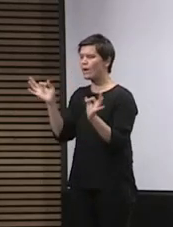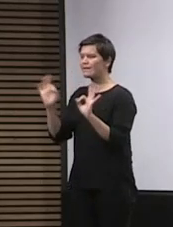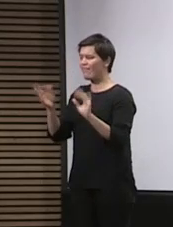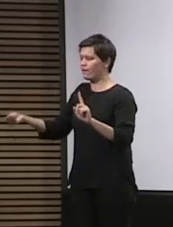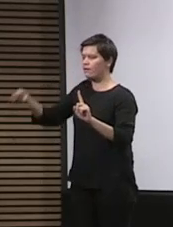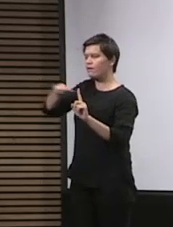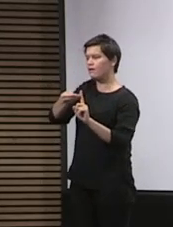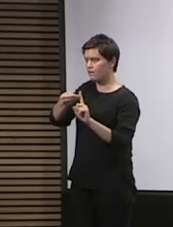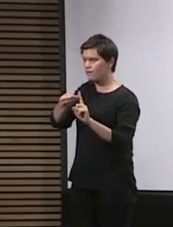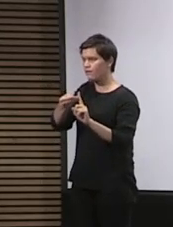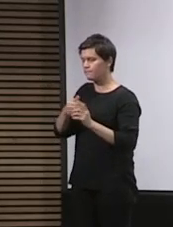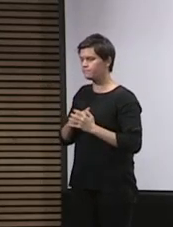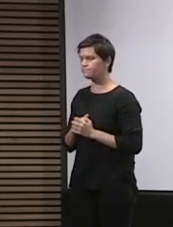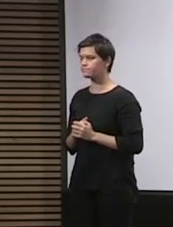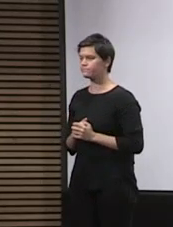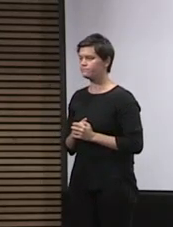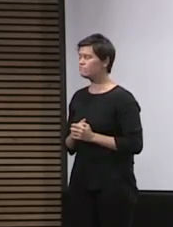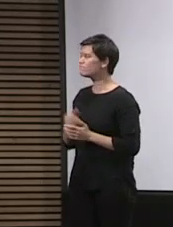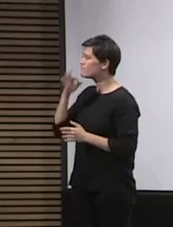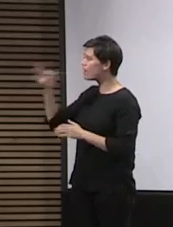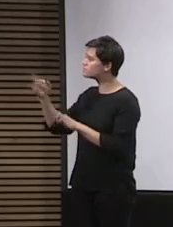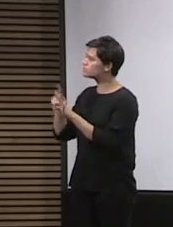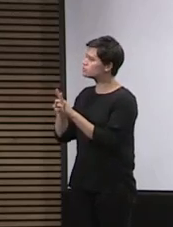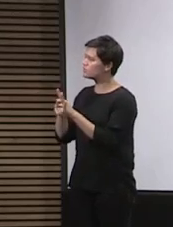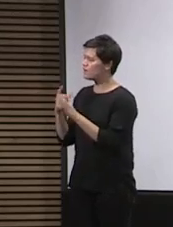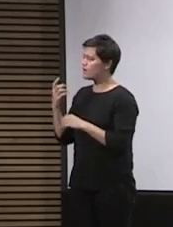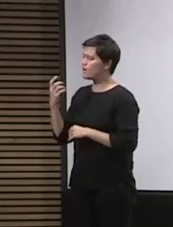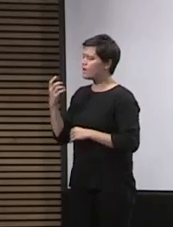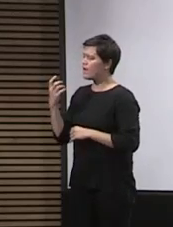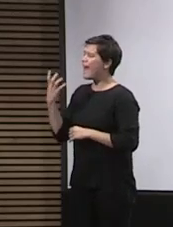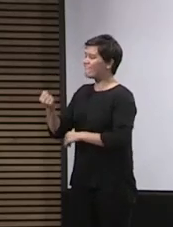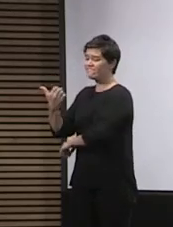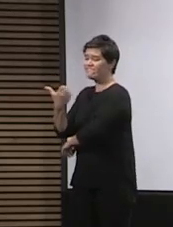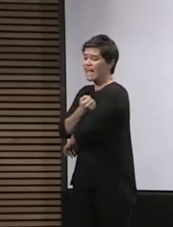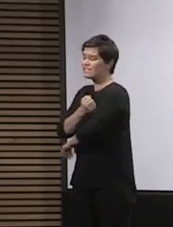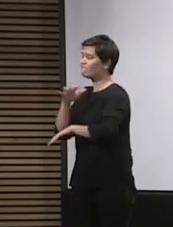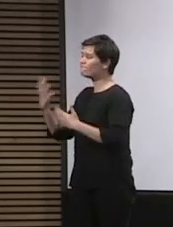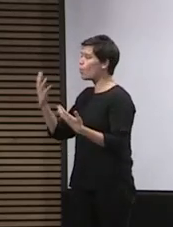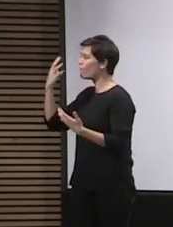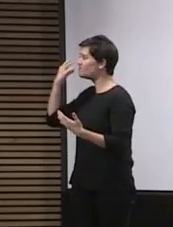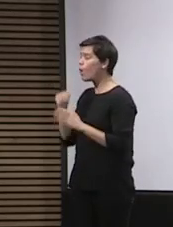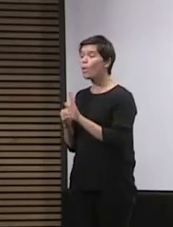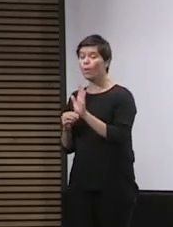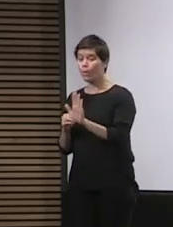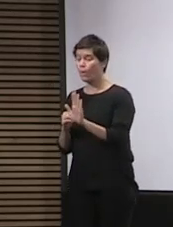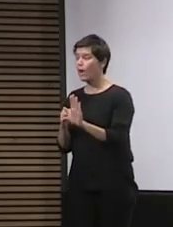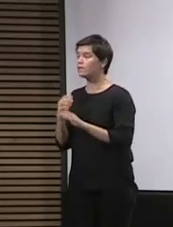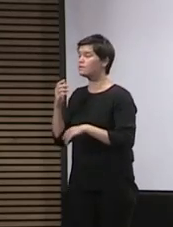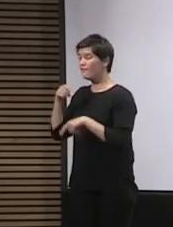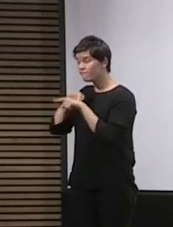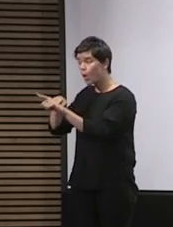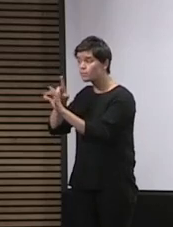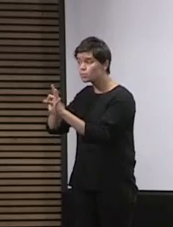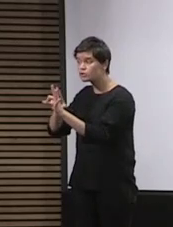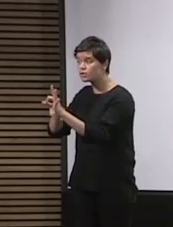numbers told are we us talking that there's about? been massive issues with the number of flu vaccines. Can I just answer the follow-up question? So we don't